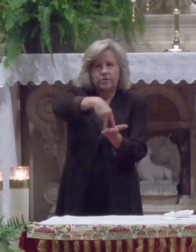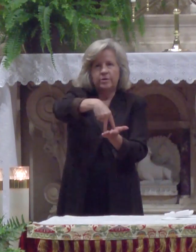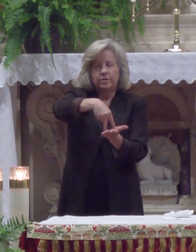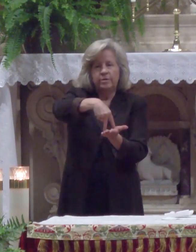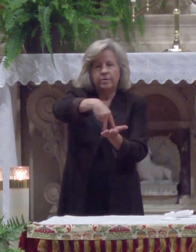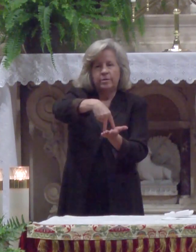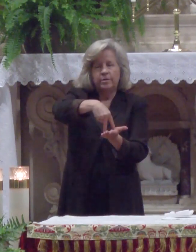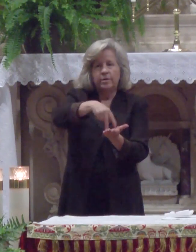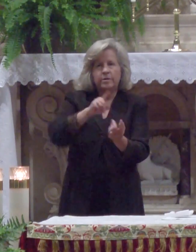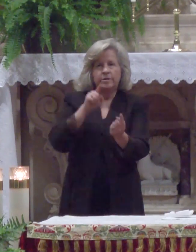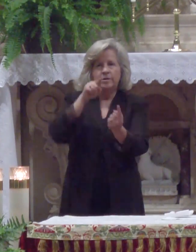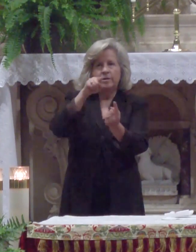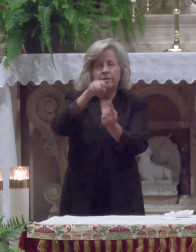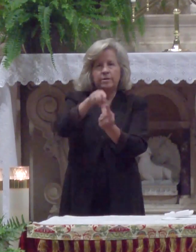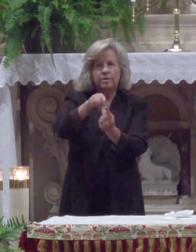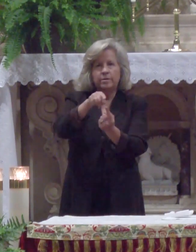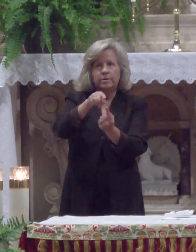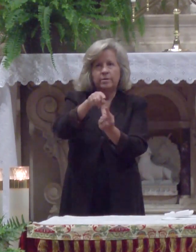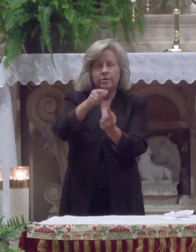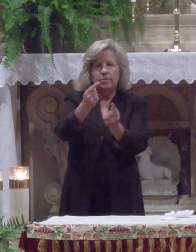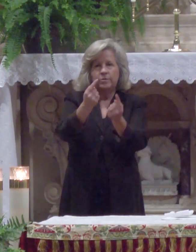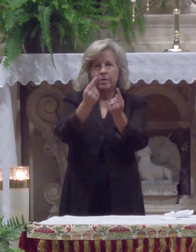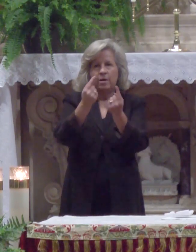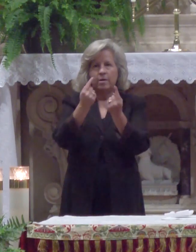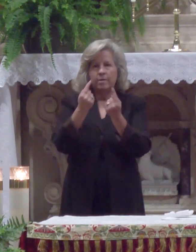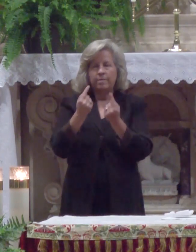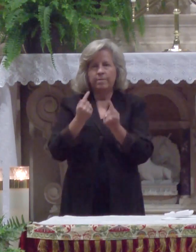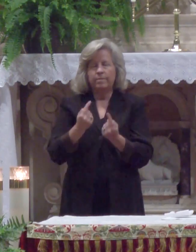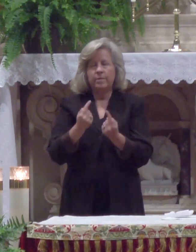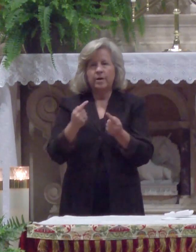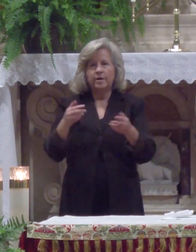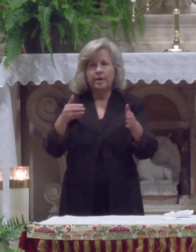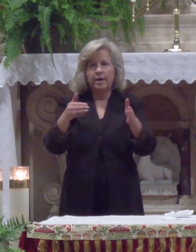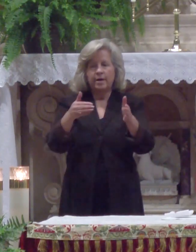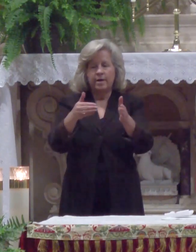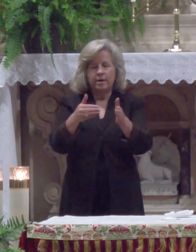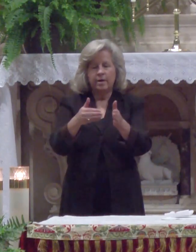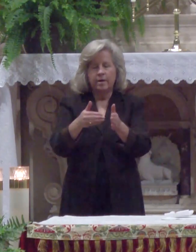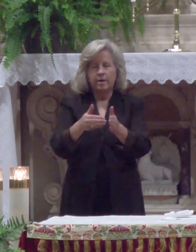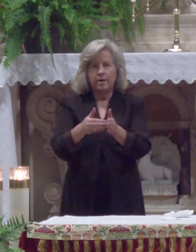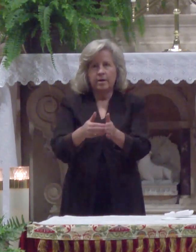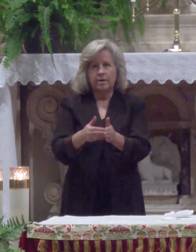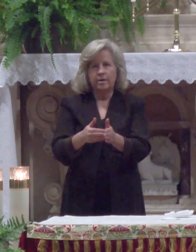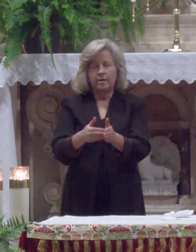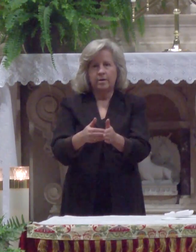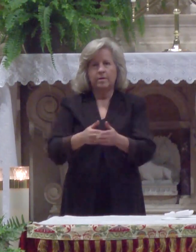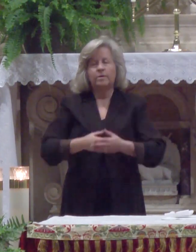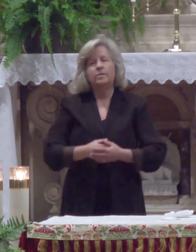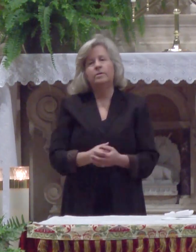resurrection until you come again.